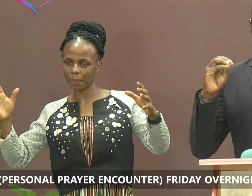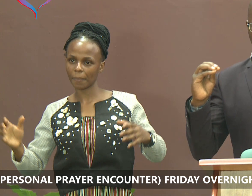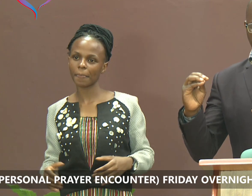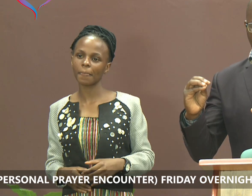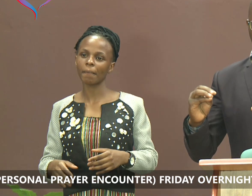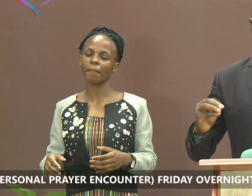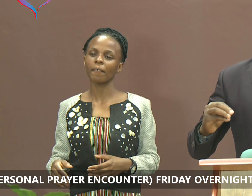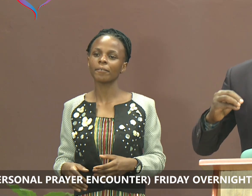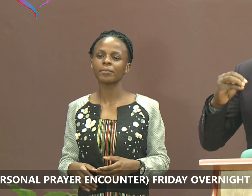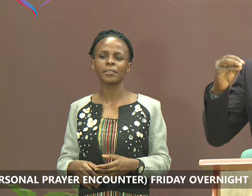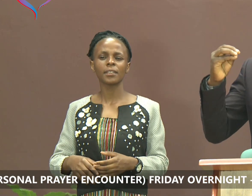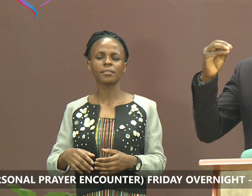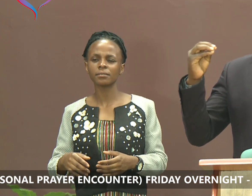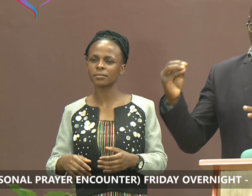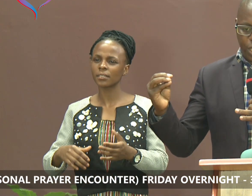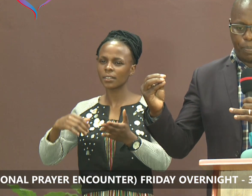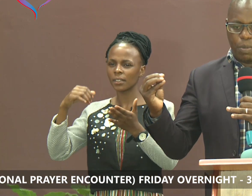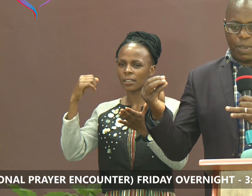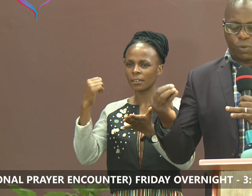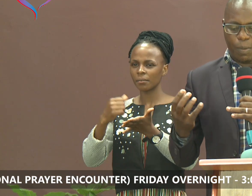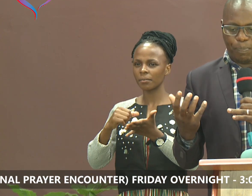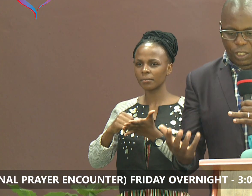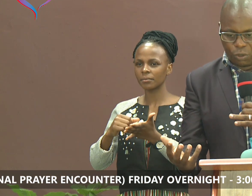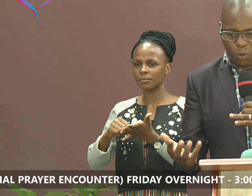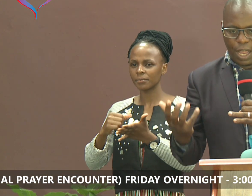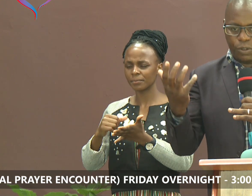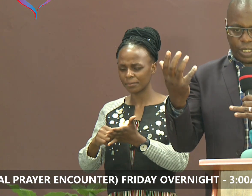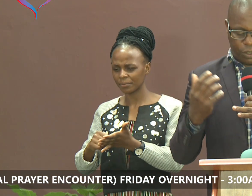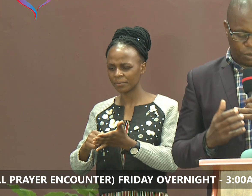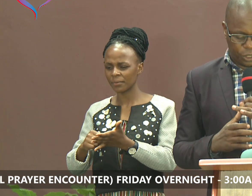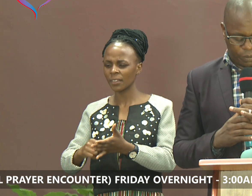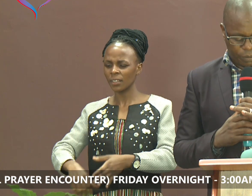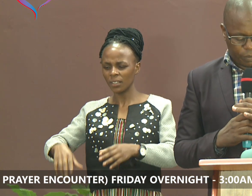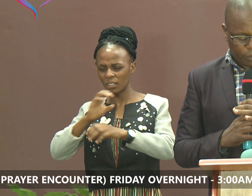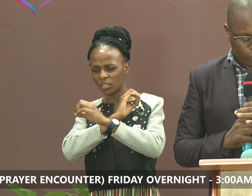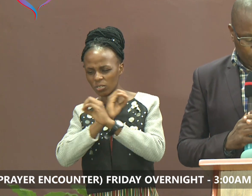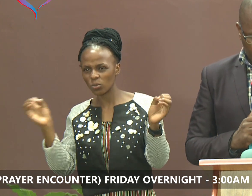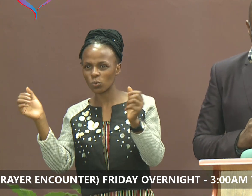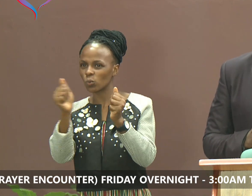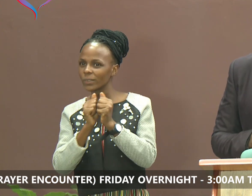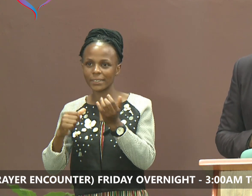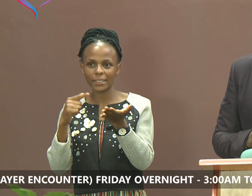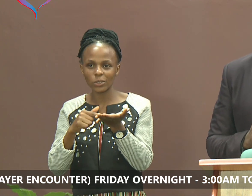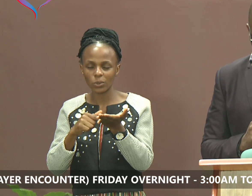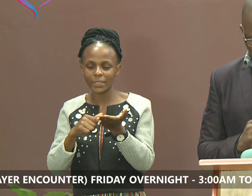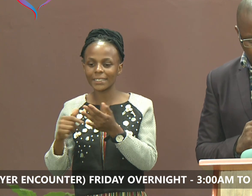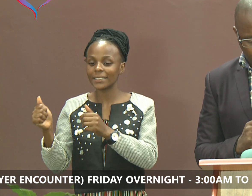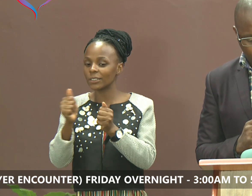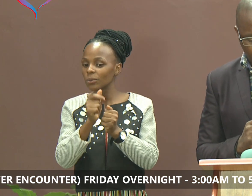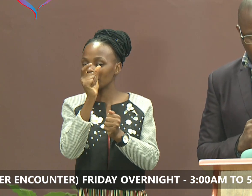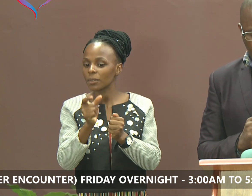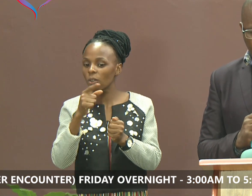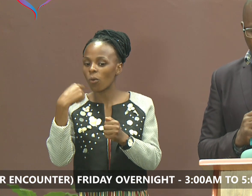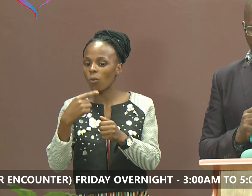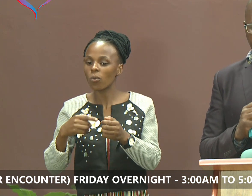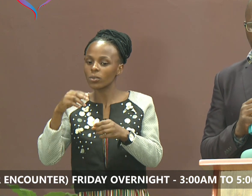not the problem is not with technology, the problem is with the person who handles technology. So obuzibu tebuli na technology nabuli